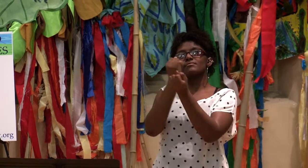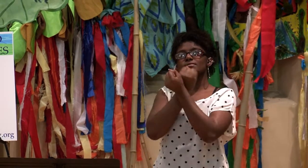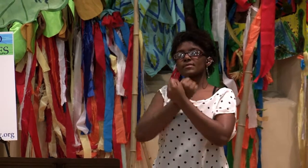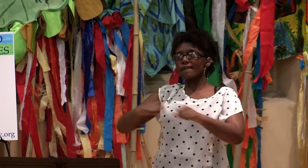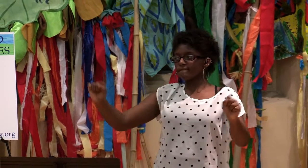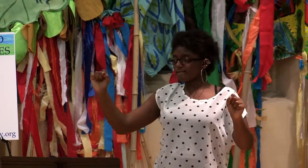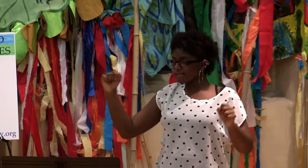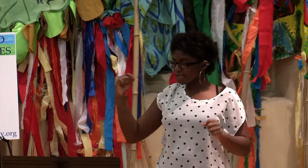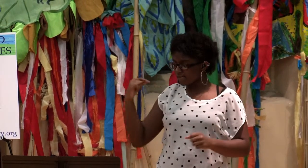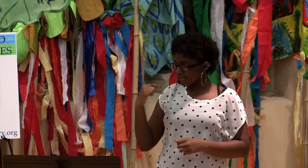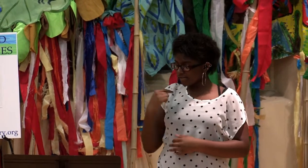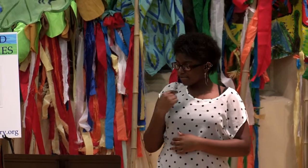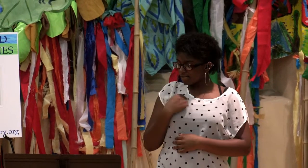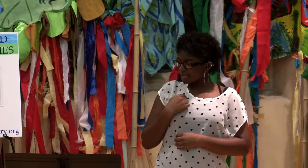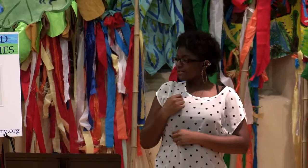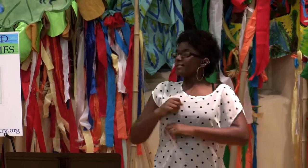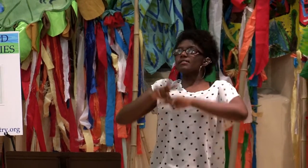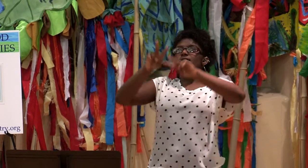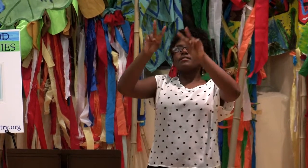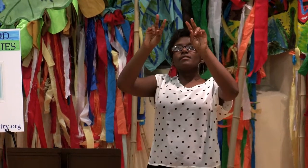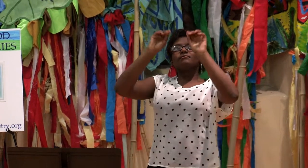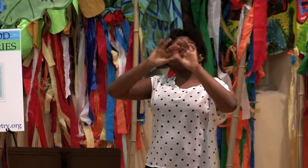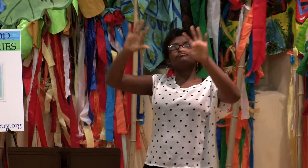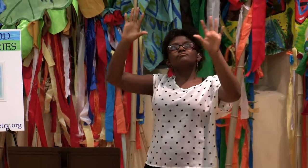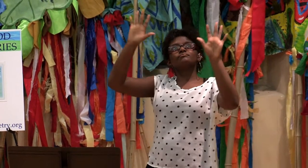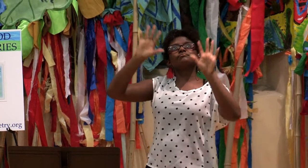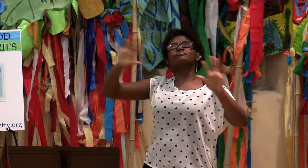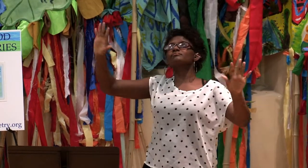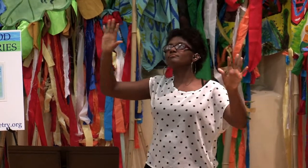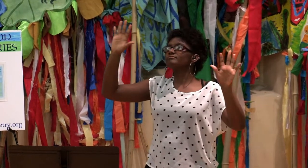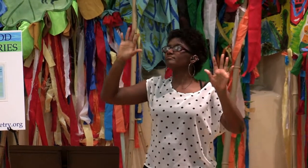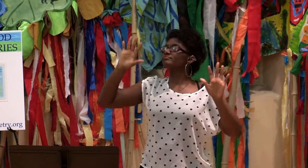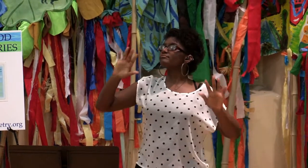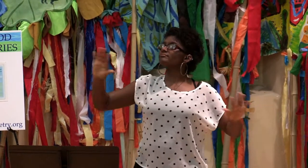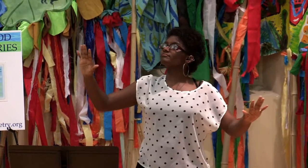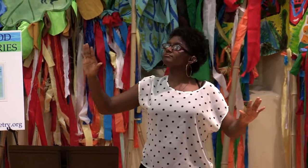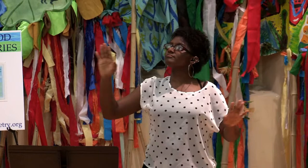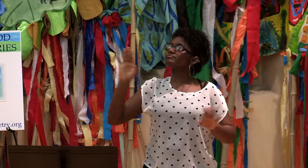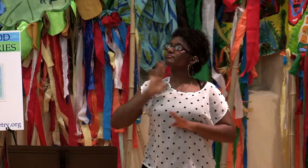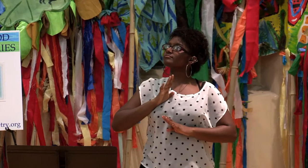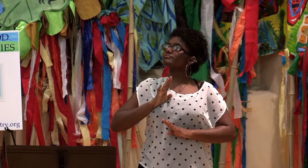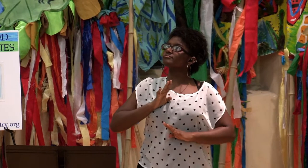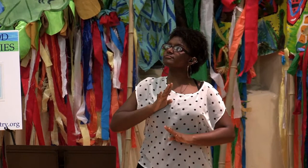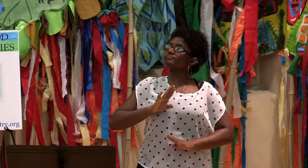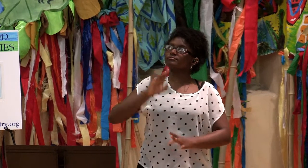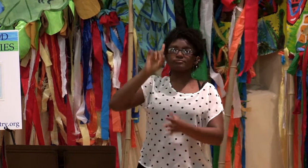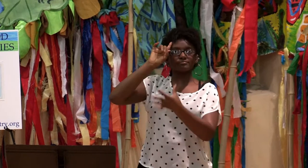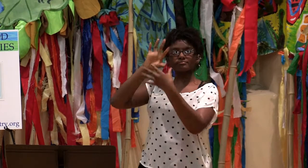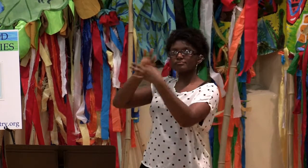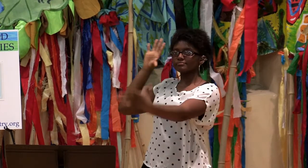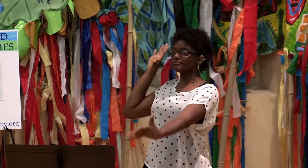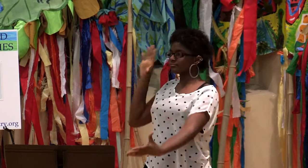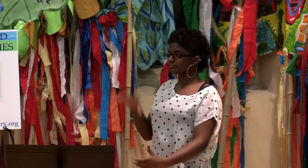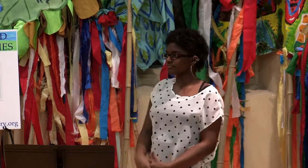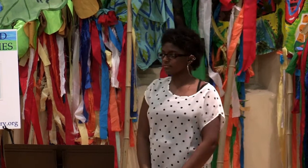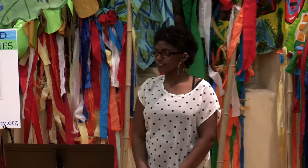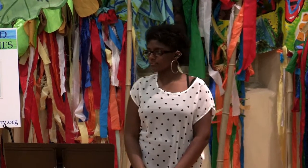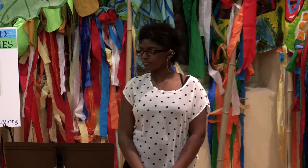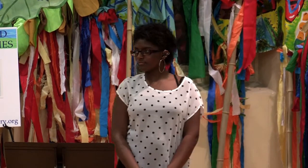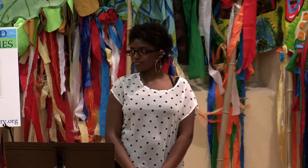My faith saves me. Look up at the sky. Relief in letting